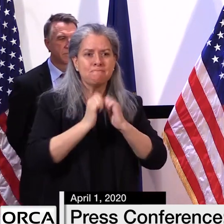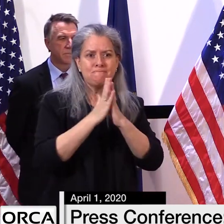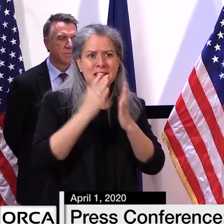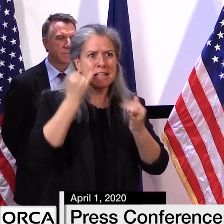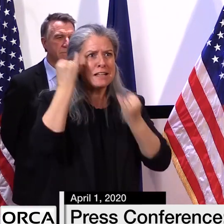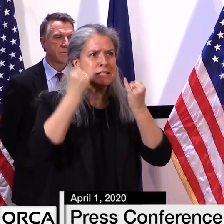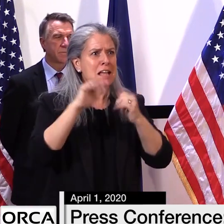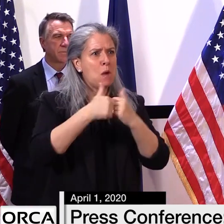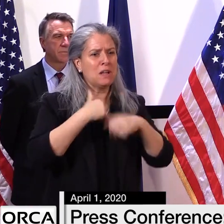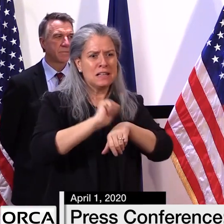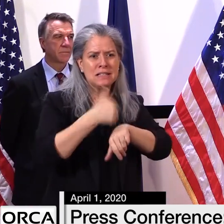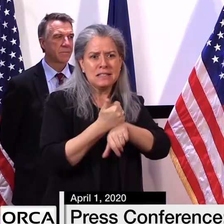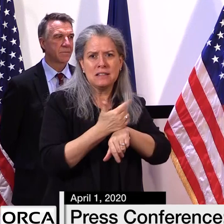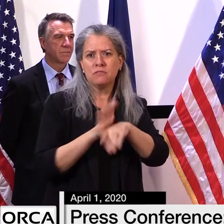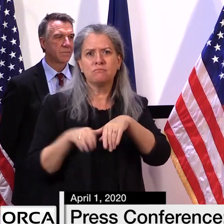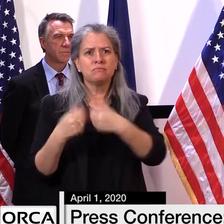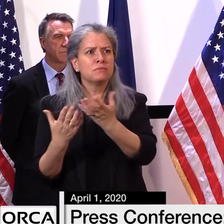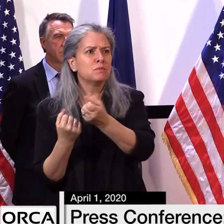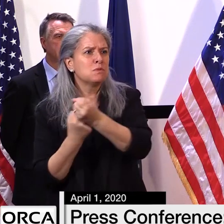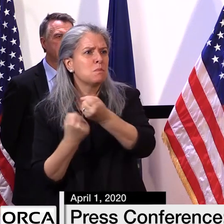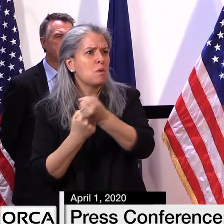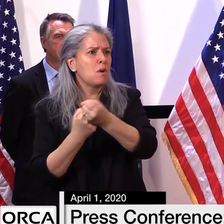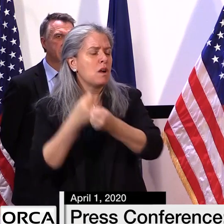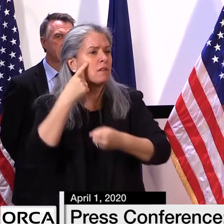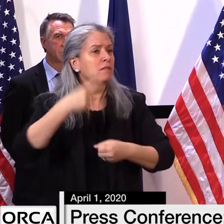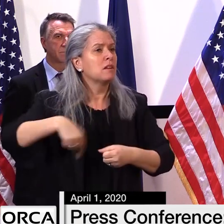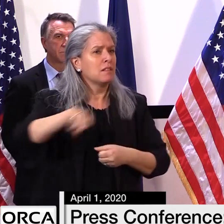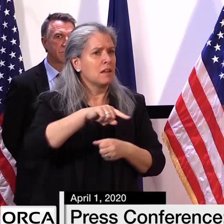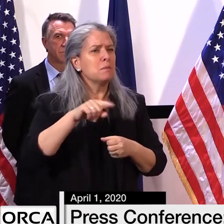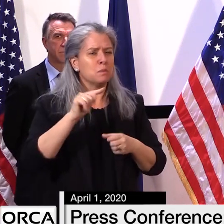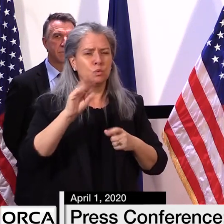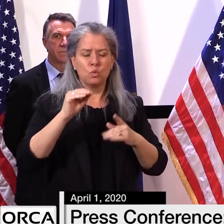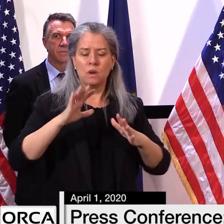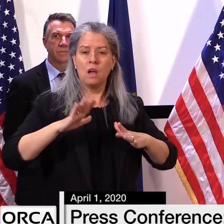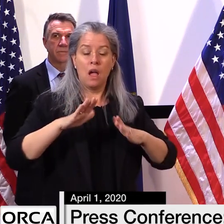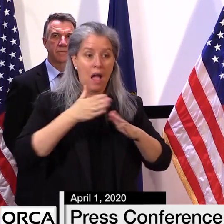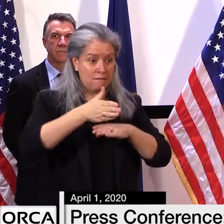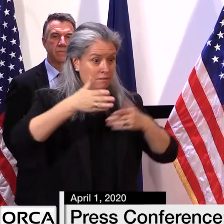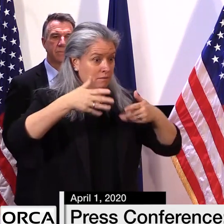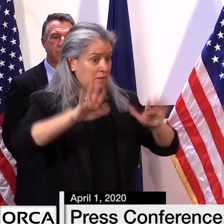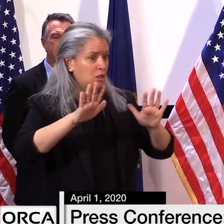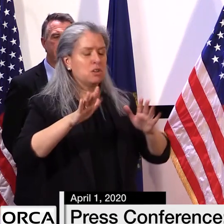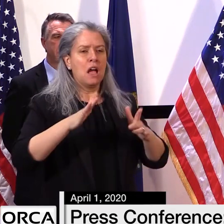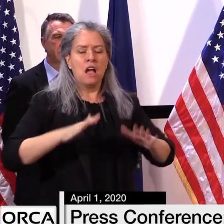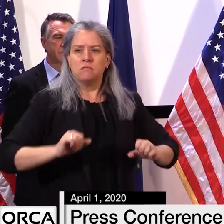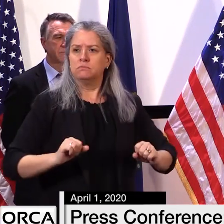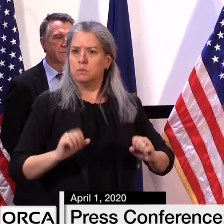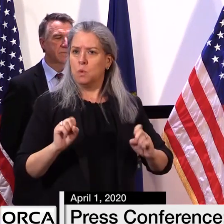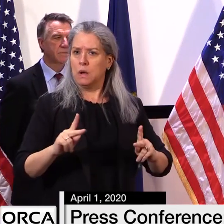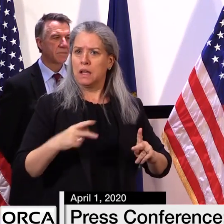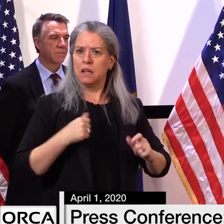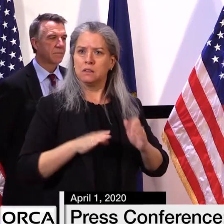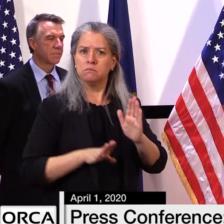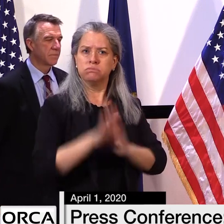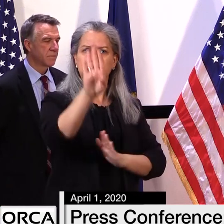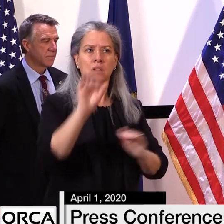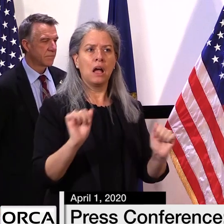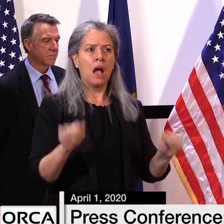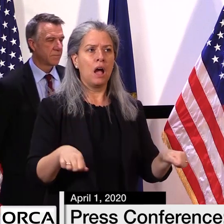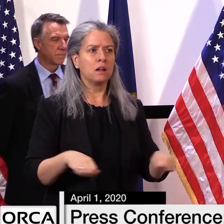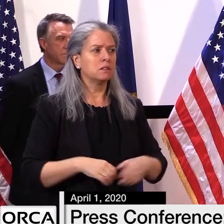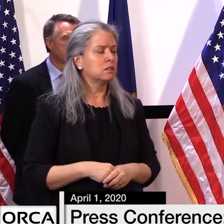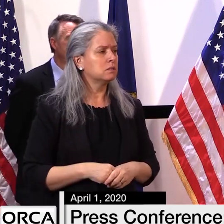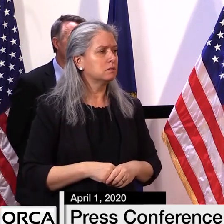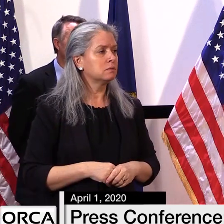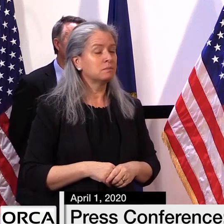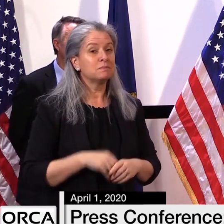businesses and individuals to emerge from this crisis on solid footing. I also want to acknowledge that our hardest